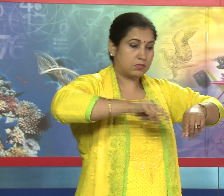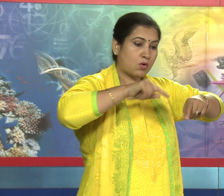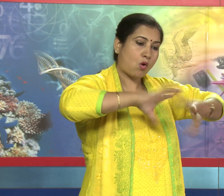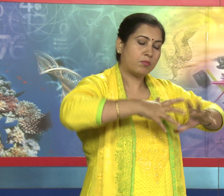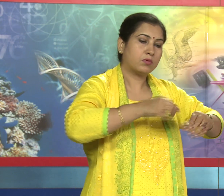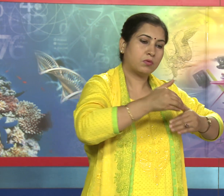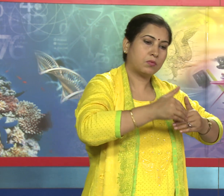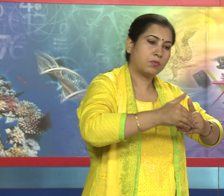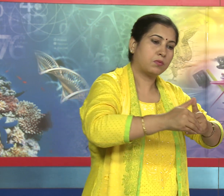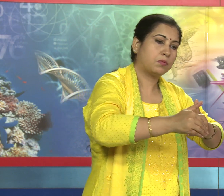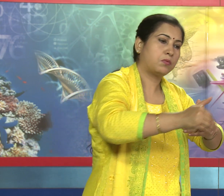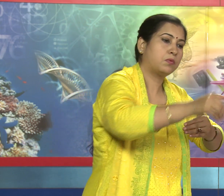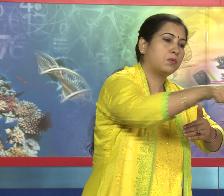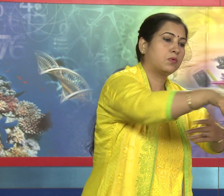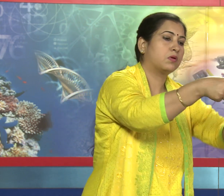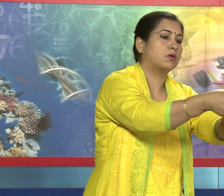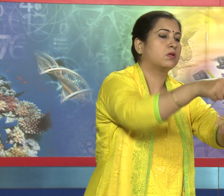were collected later on.